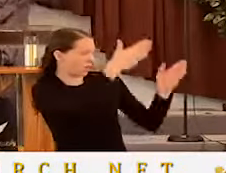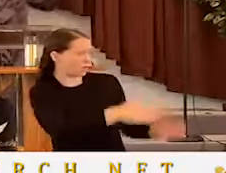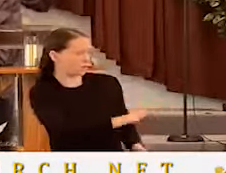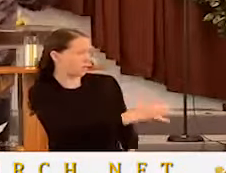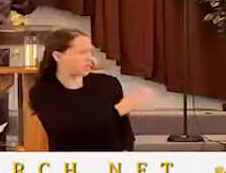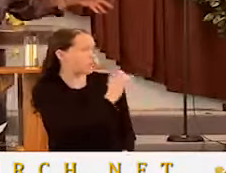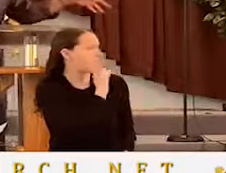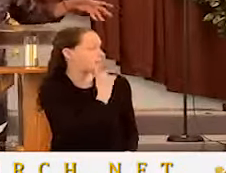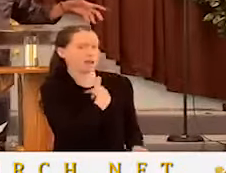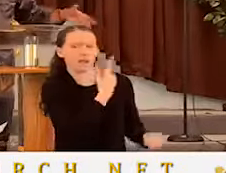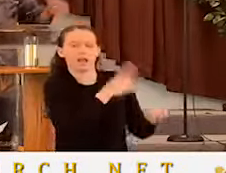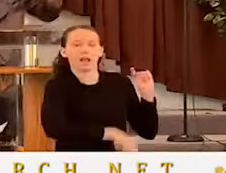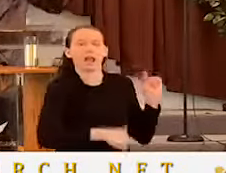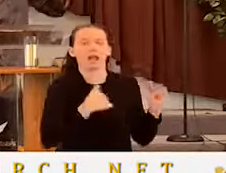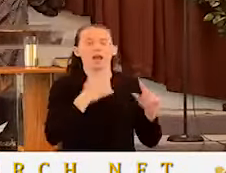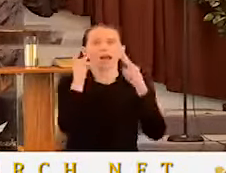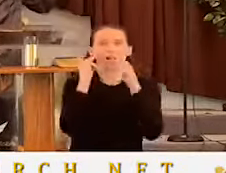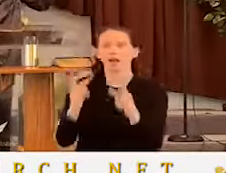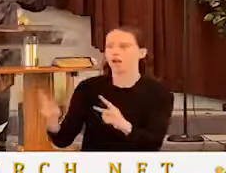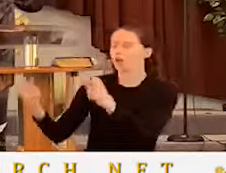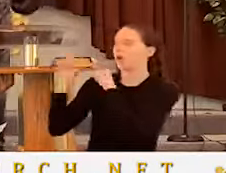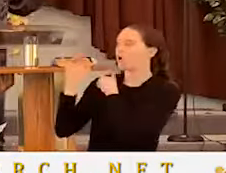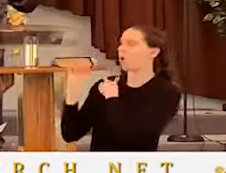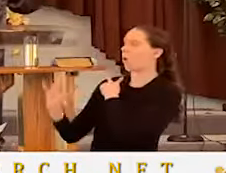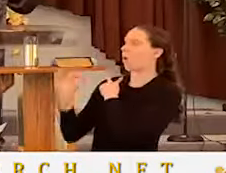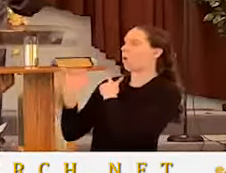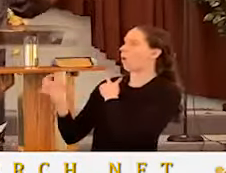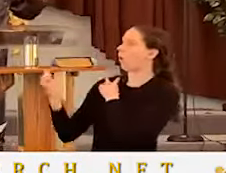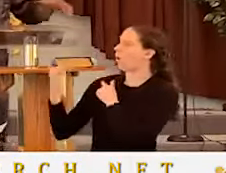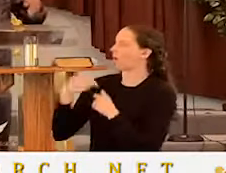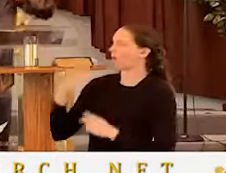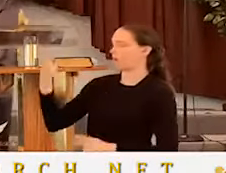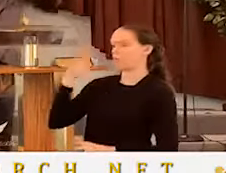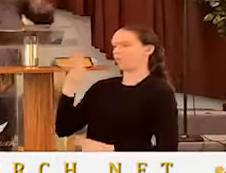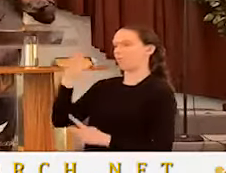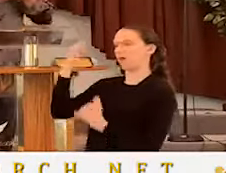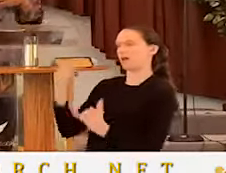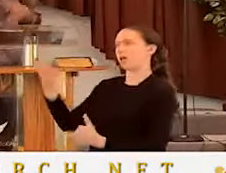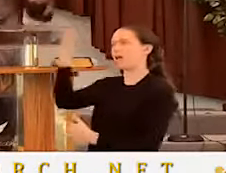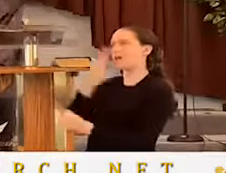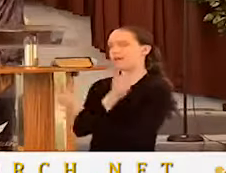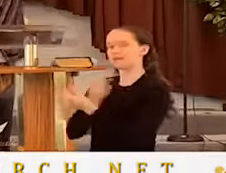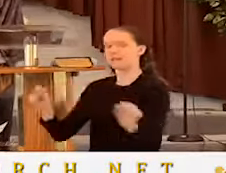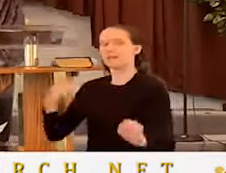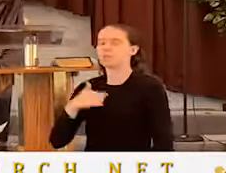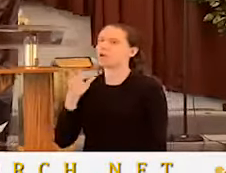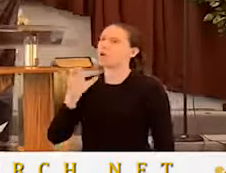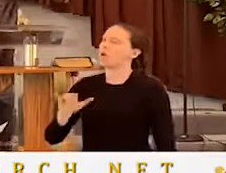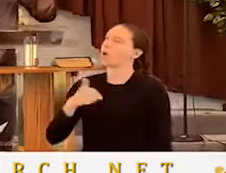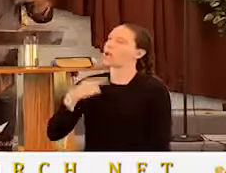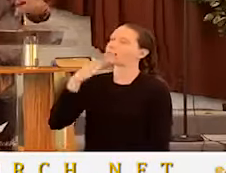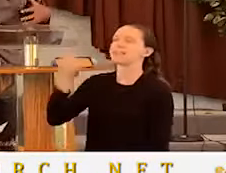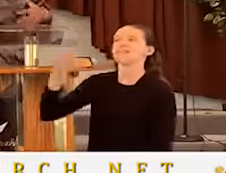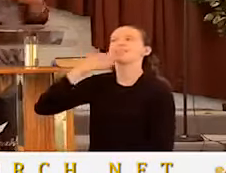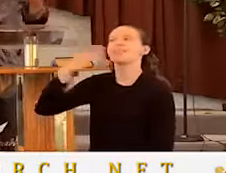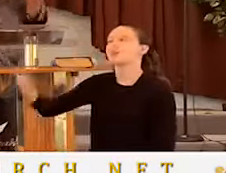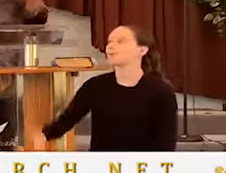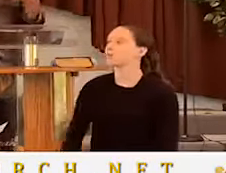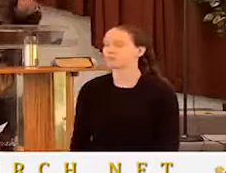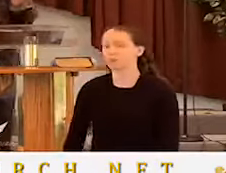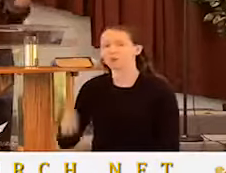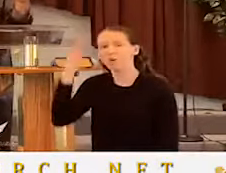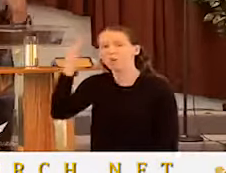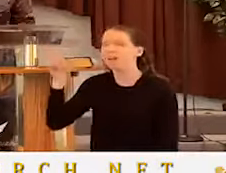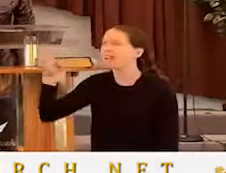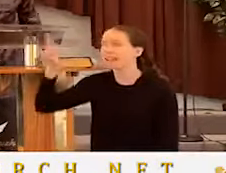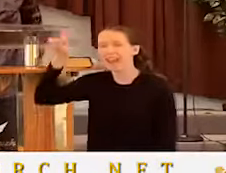look back over my shoulder and see how far God brought me from, all I can do is tell him thank you, because he